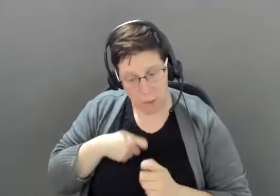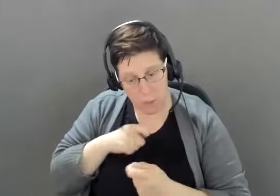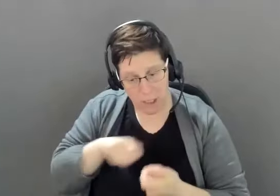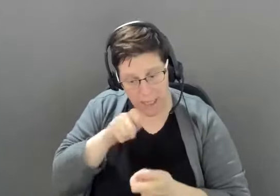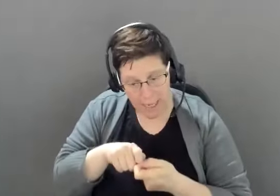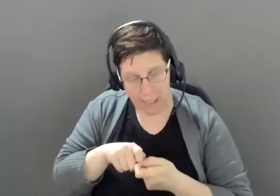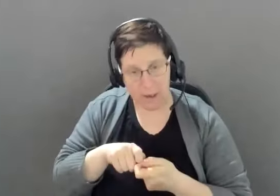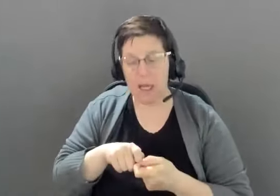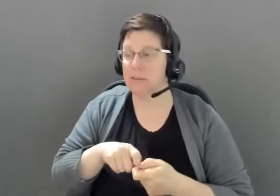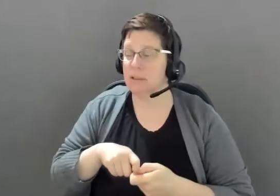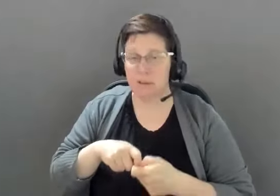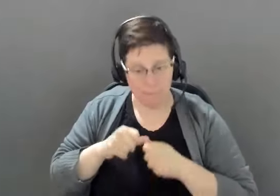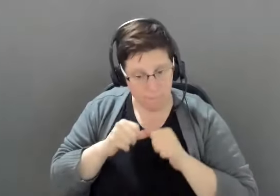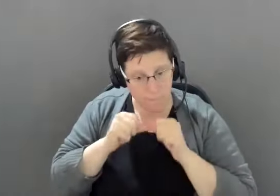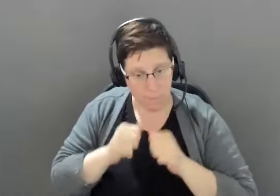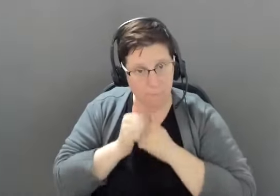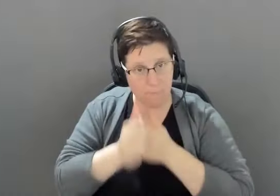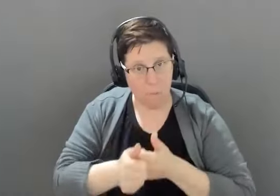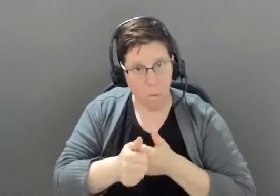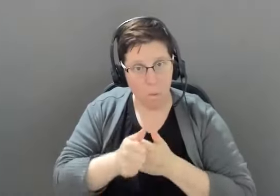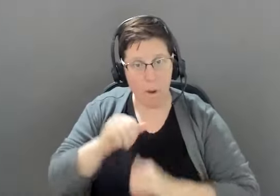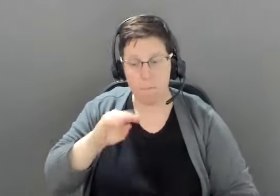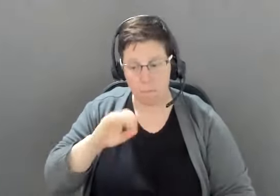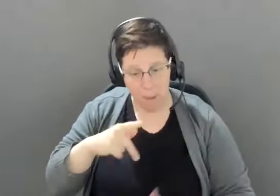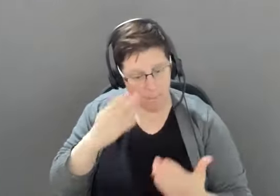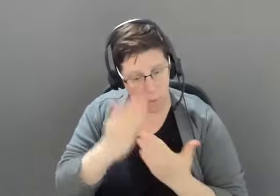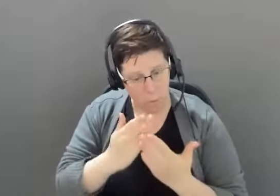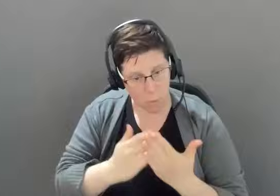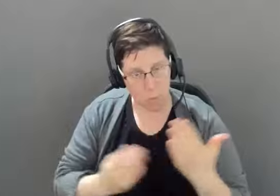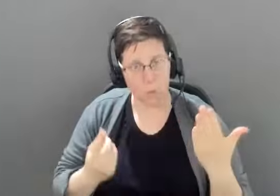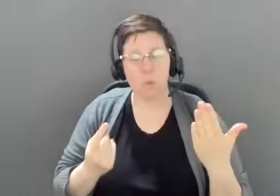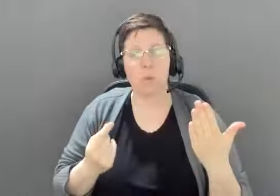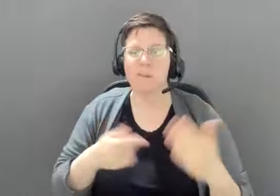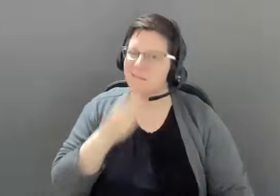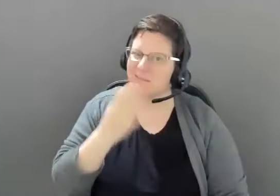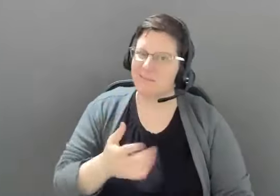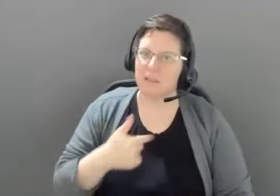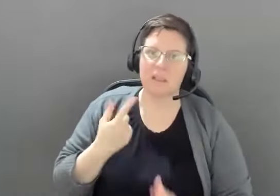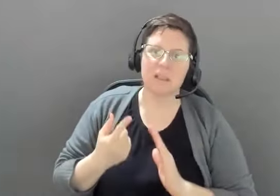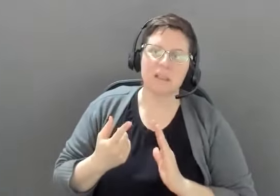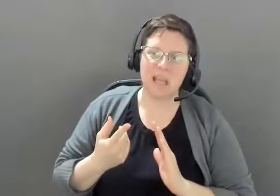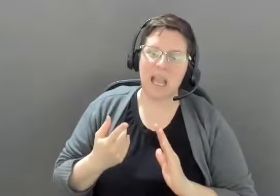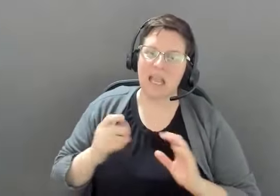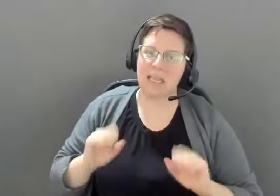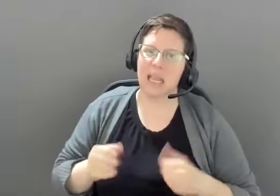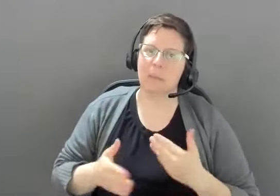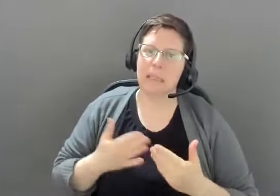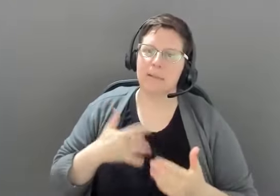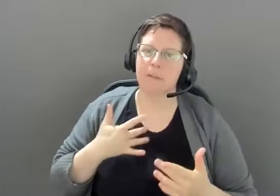to push forward to the amendments that we wanted to see. It can be easy sometimes to let organizations slide